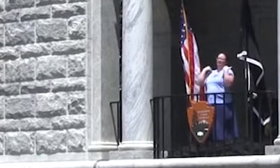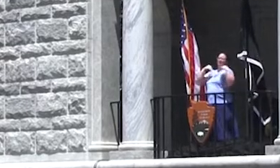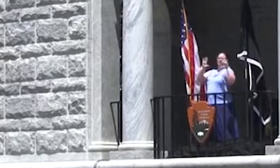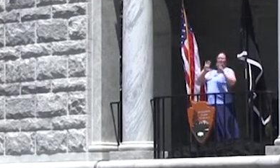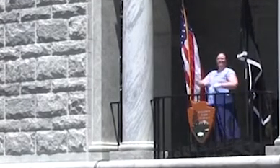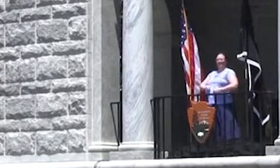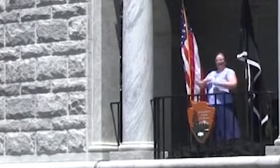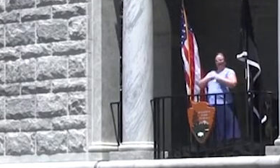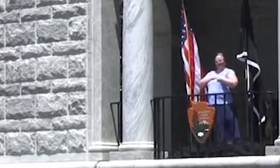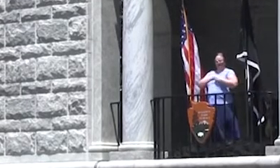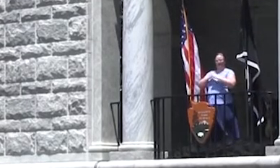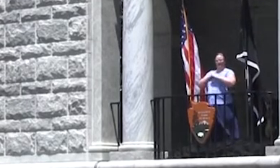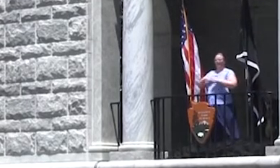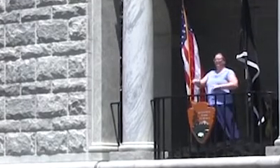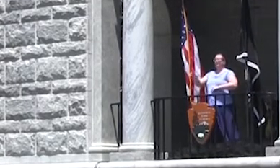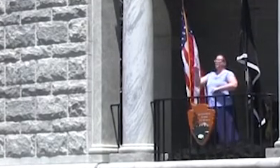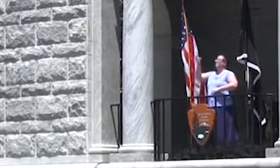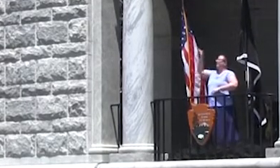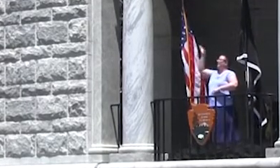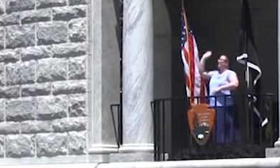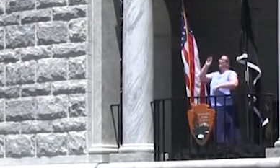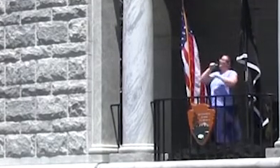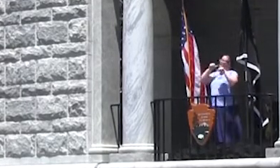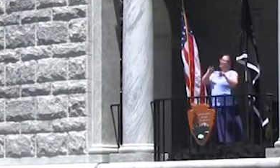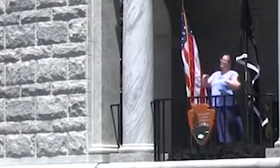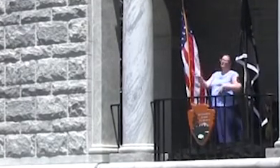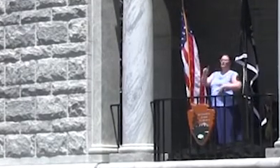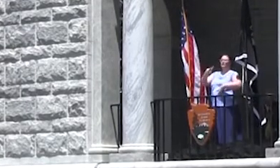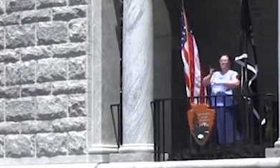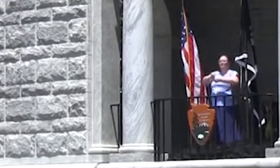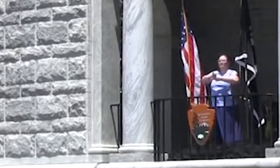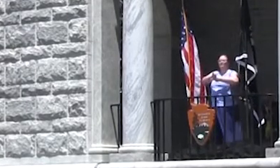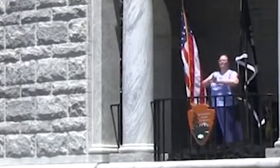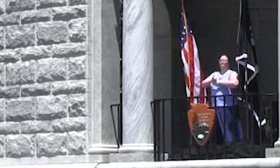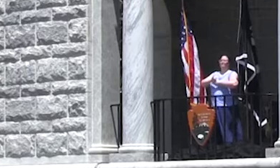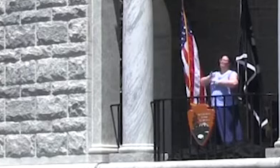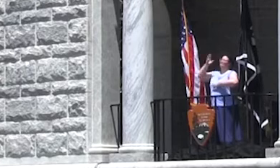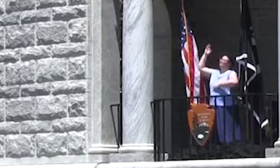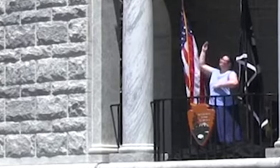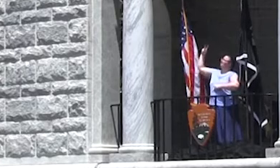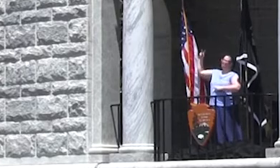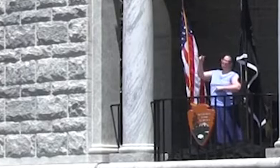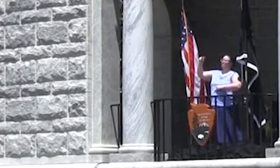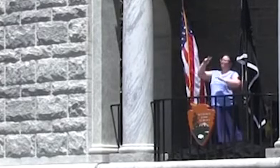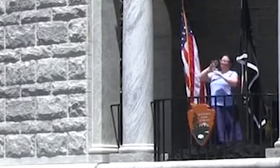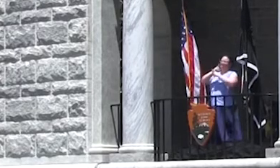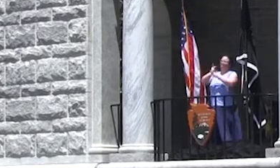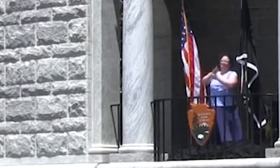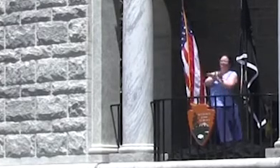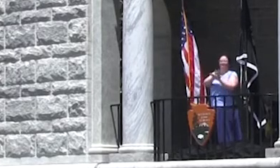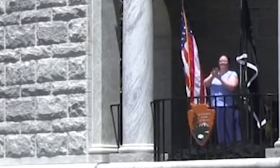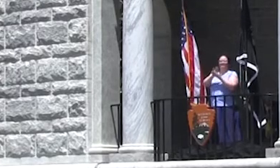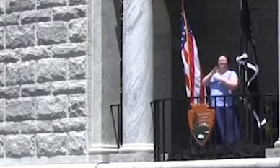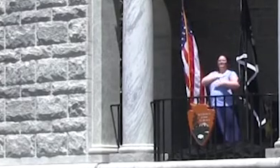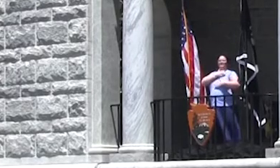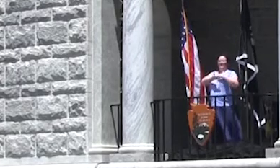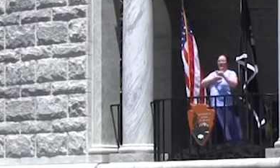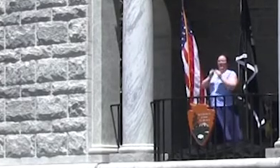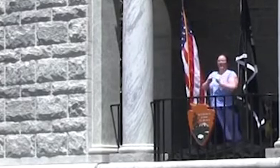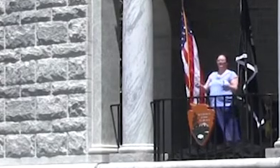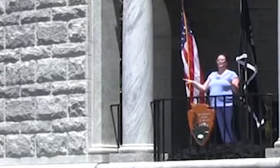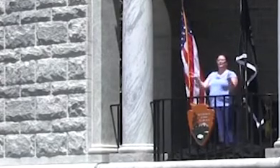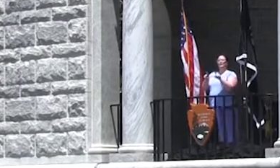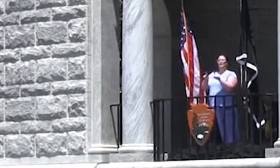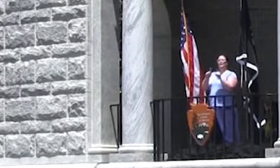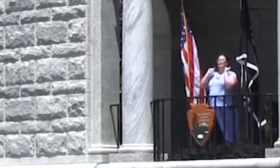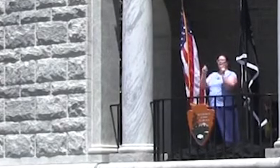And now may God bless you and keep you. May God make his face to shine upon you and be gracious to you. And may God